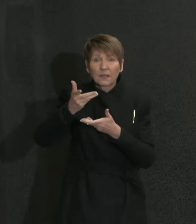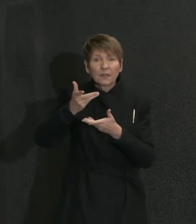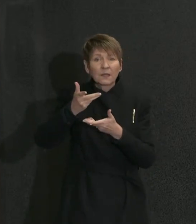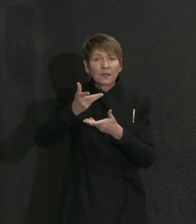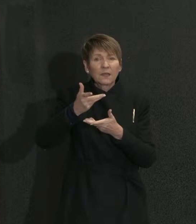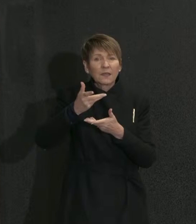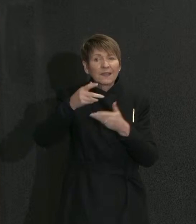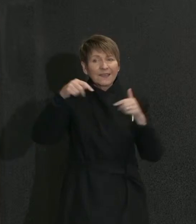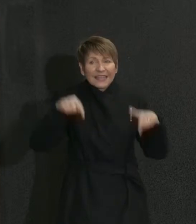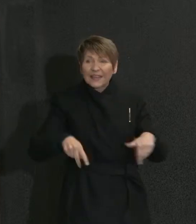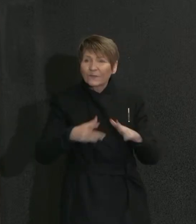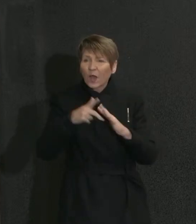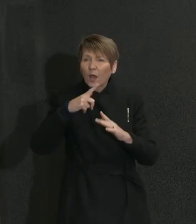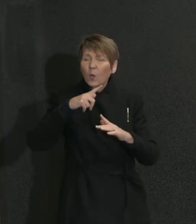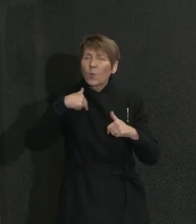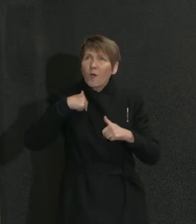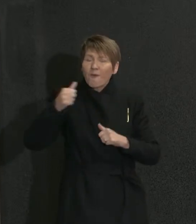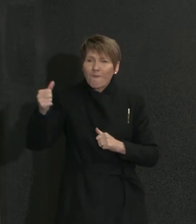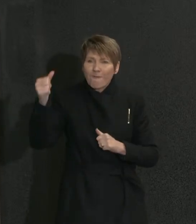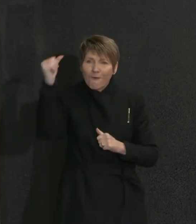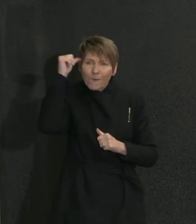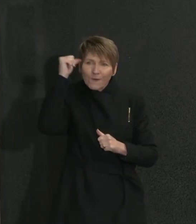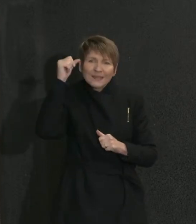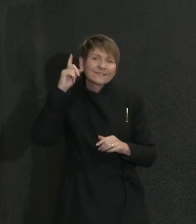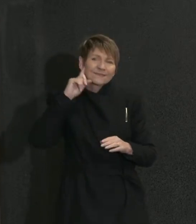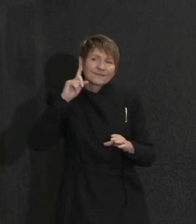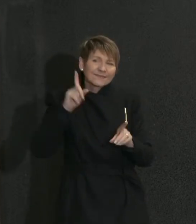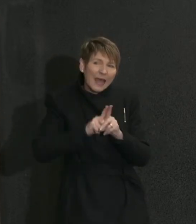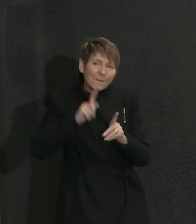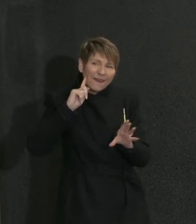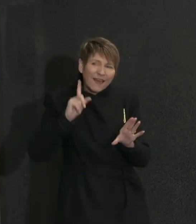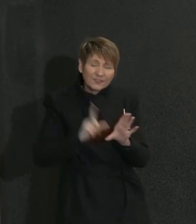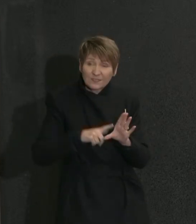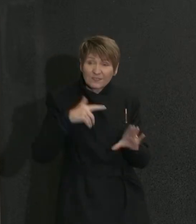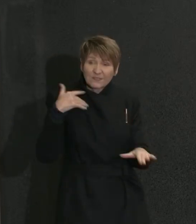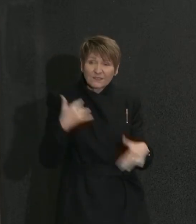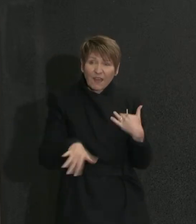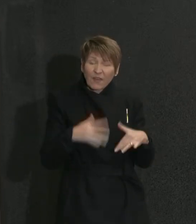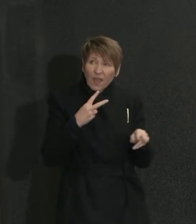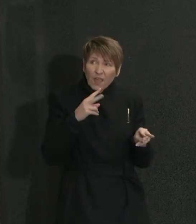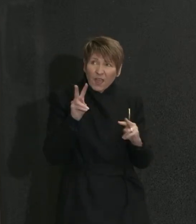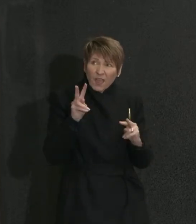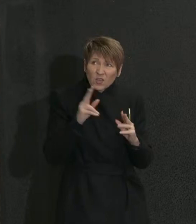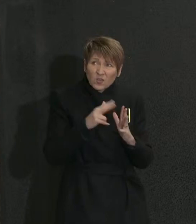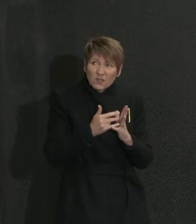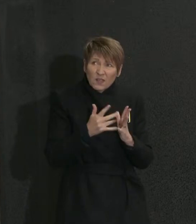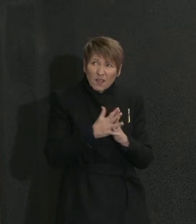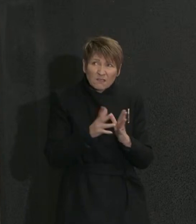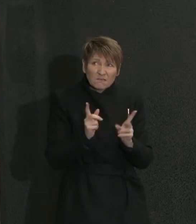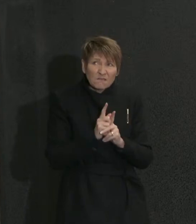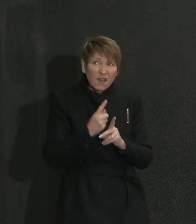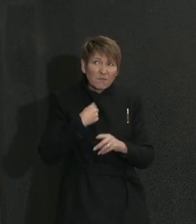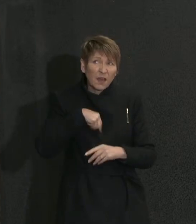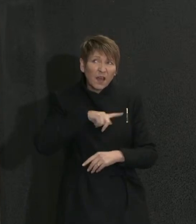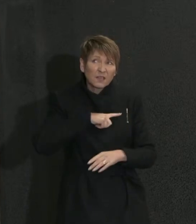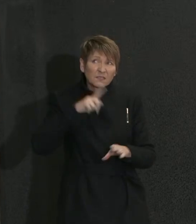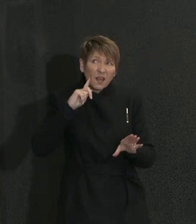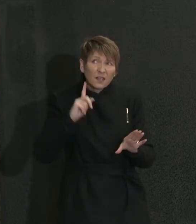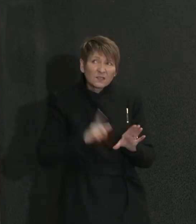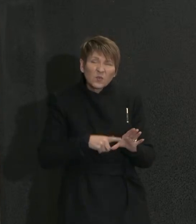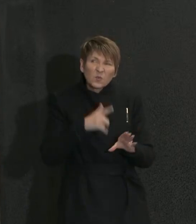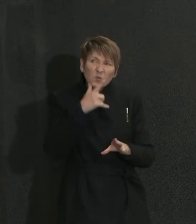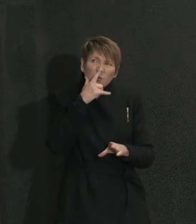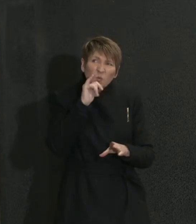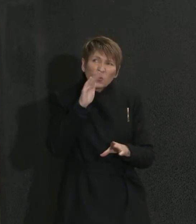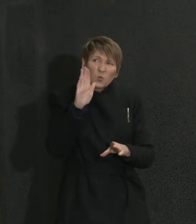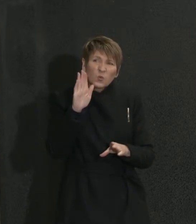is, and that's why we're working so hard now, popular or otherwise, to try and avoid that sort of situation where the only way forward